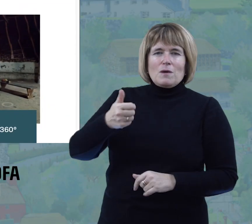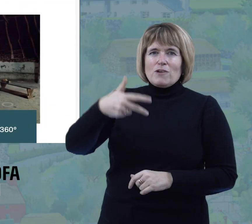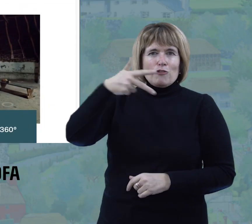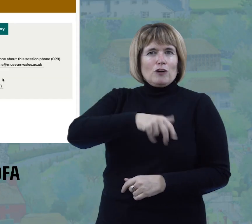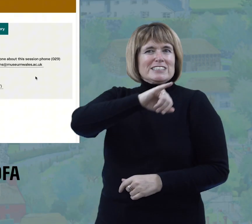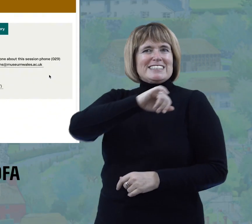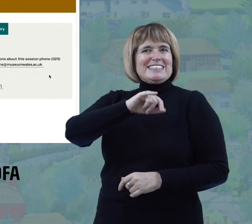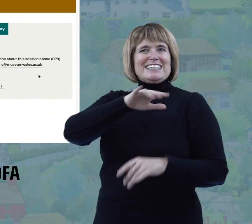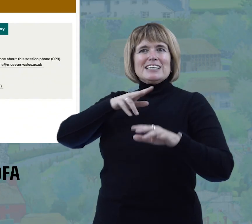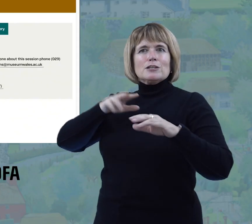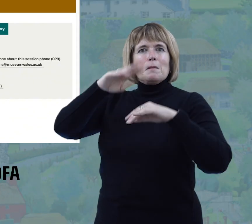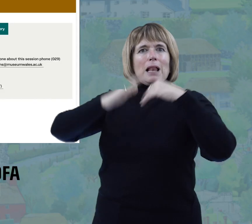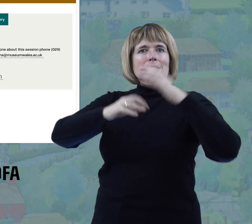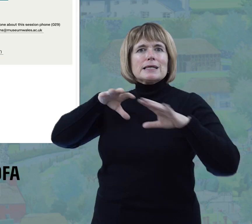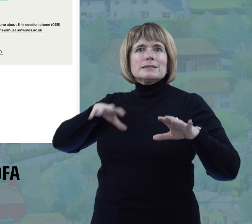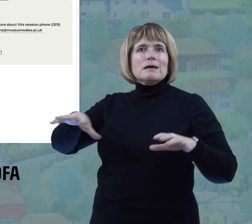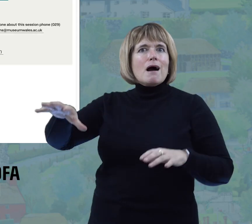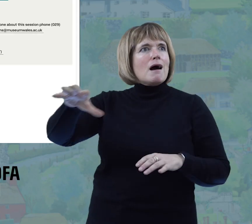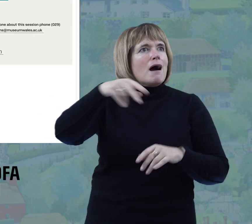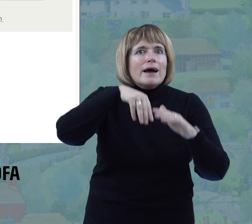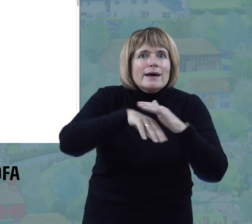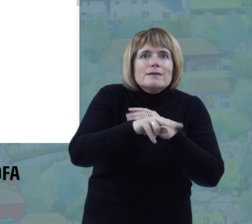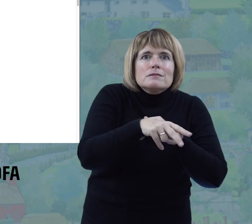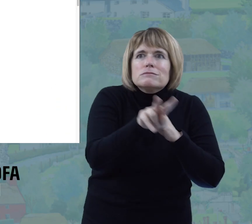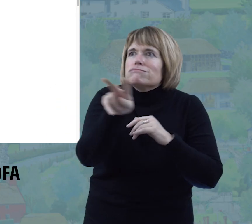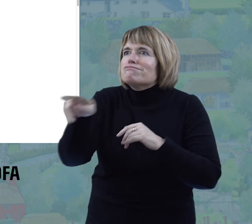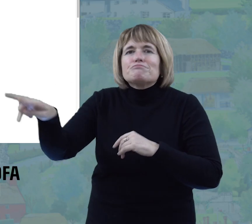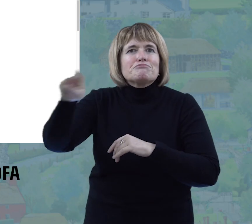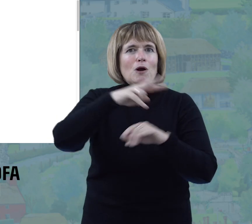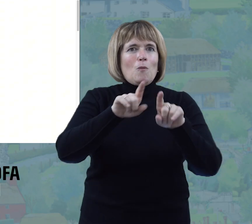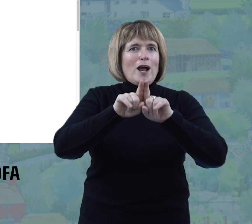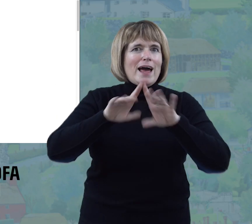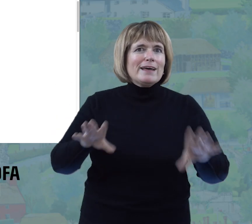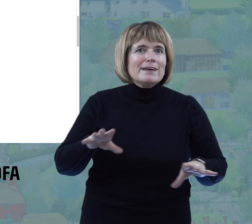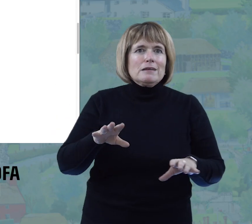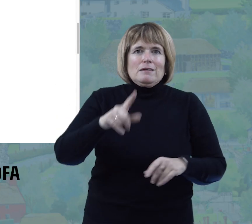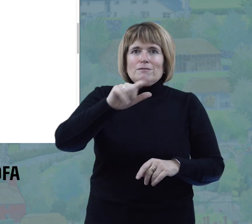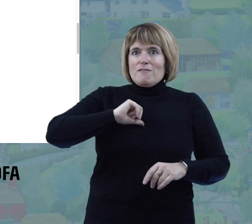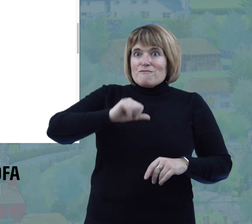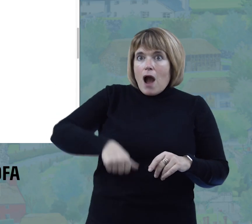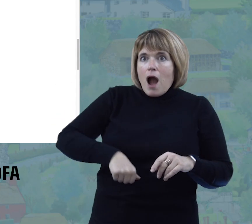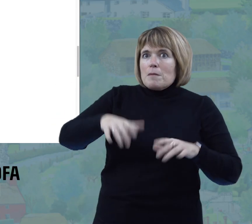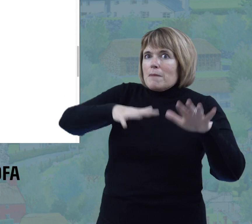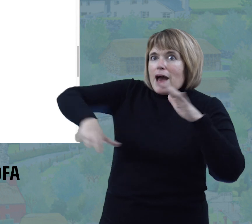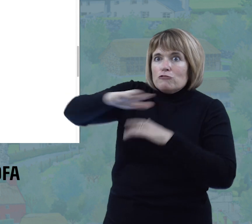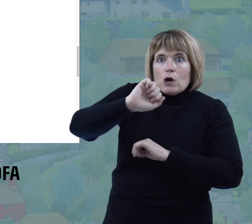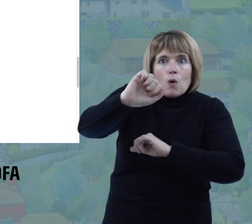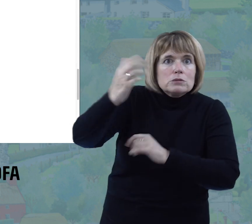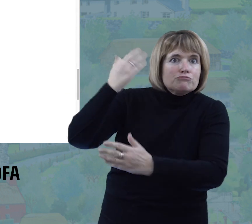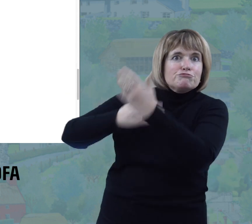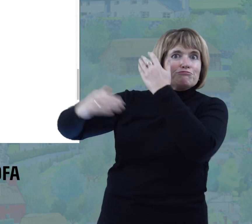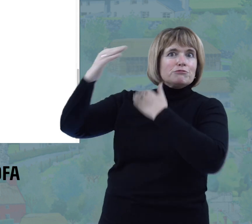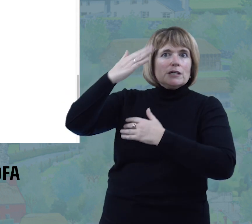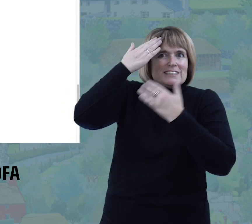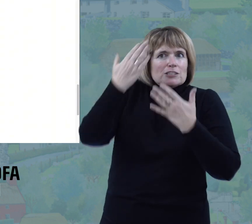have 360 tours of many buildings. So if, like St Fagans, you have farming buildings in your area's